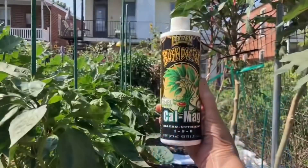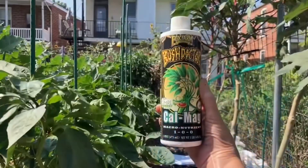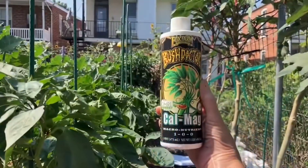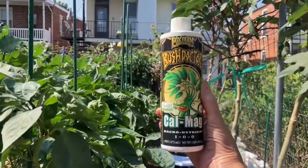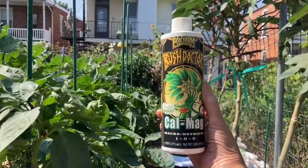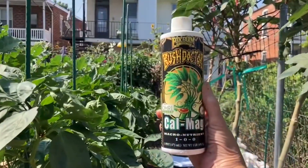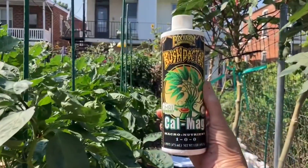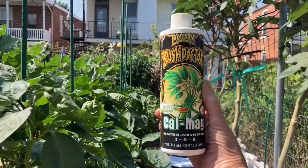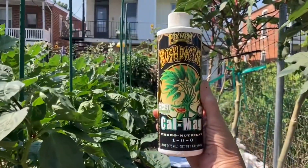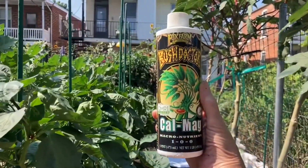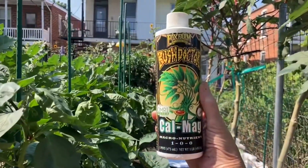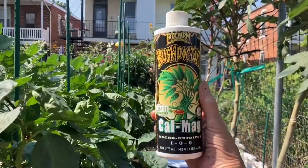development.